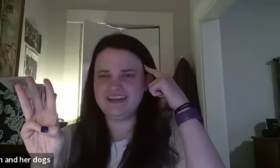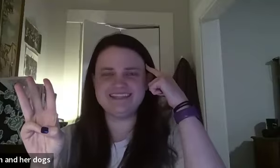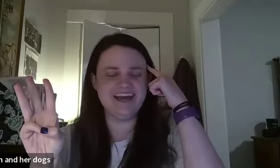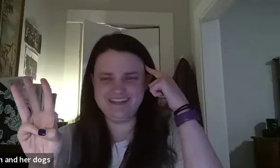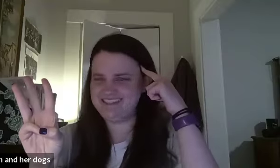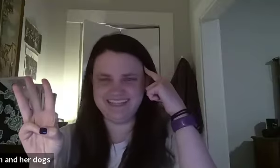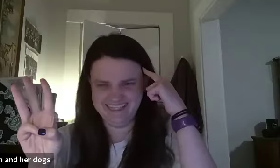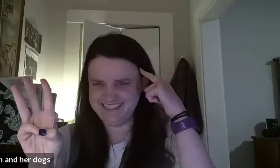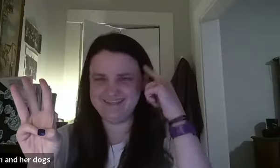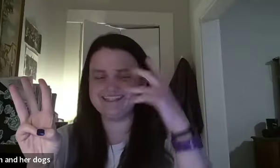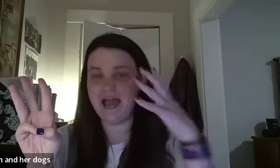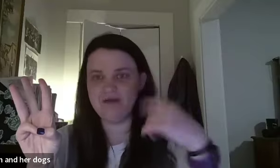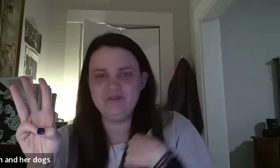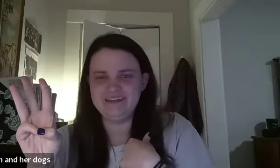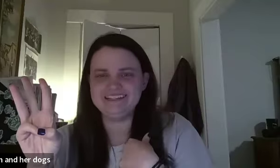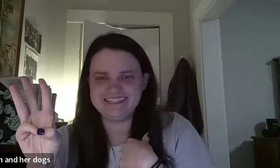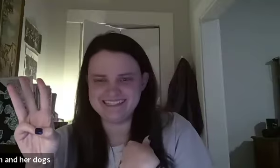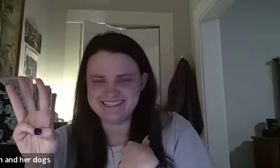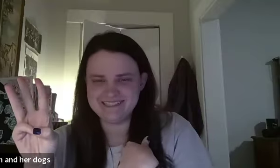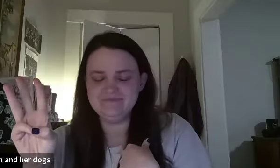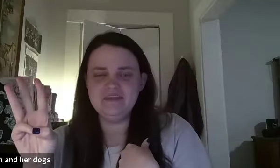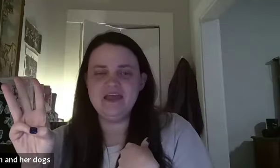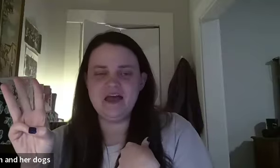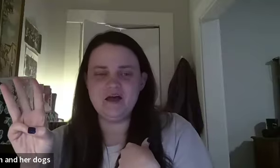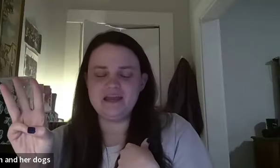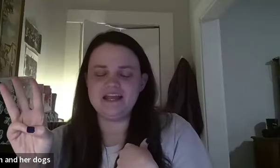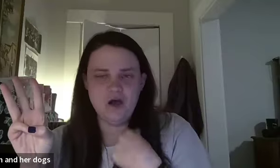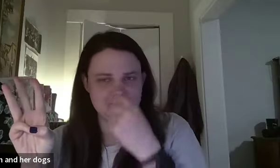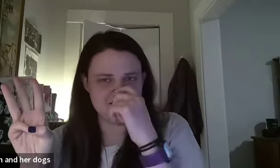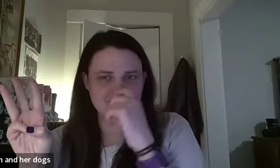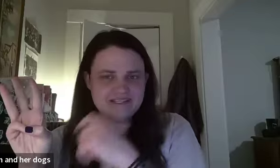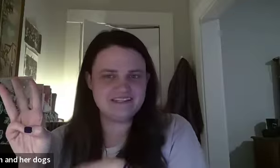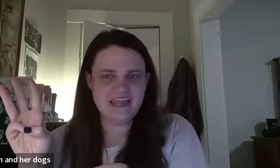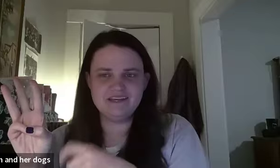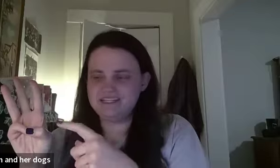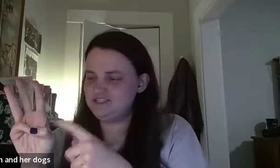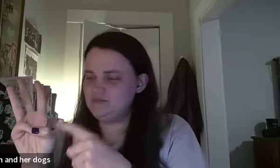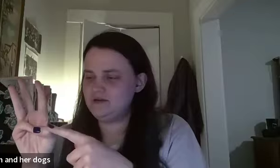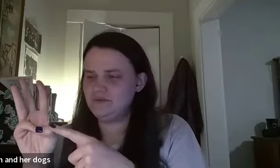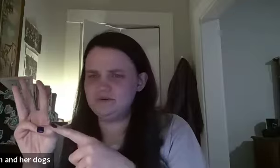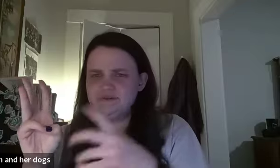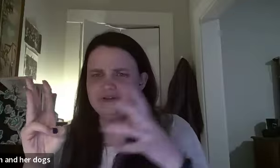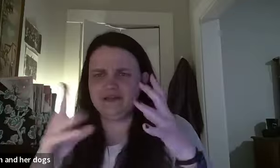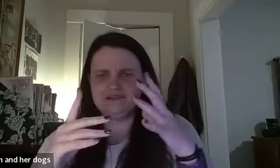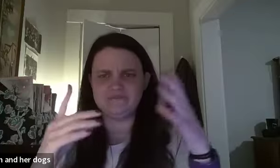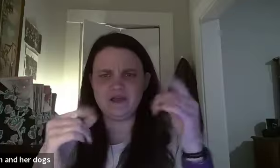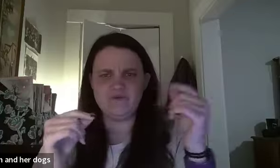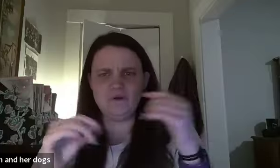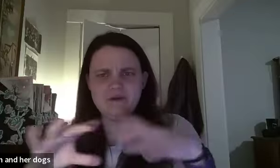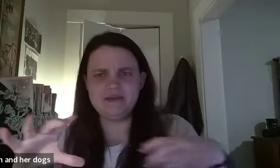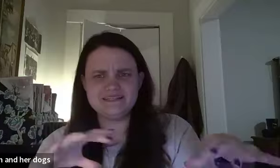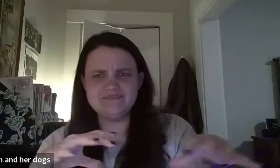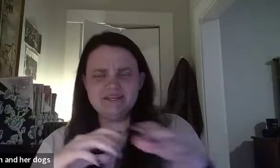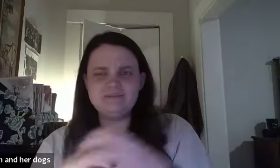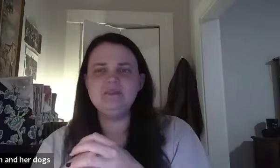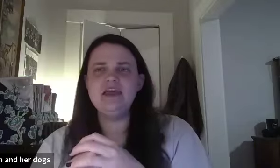That's not a six because I will think six. And I caught myself recently having an issue where we were doing some kind of warm-up activity